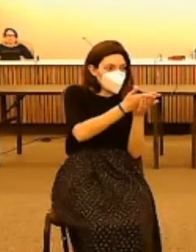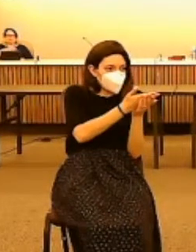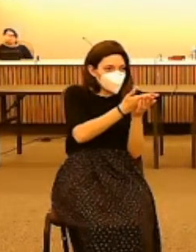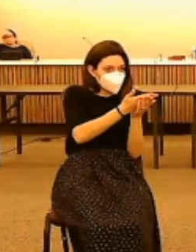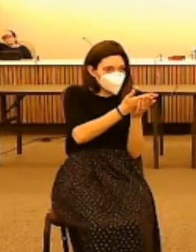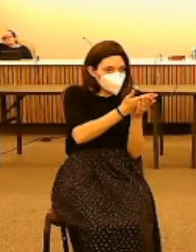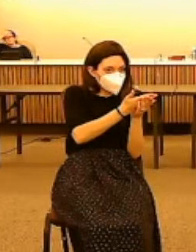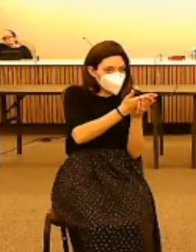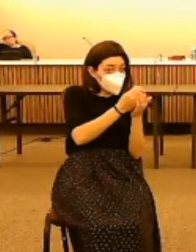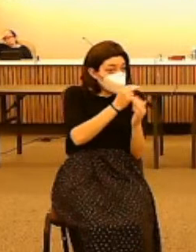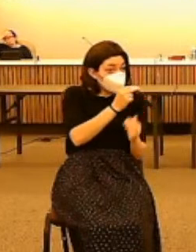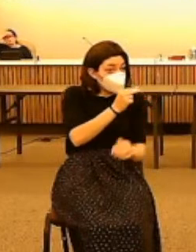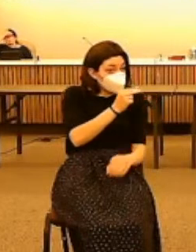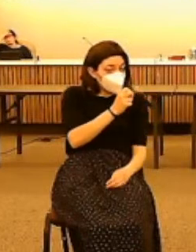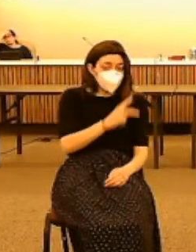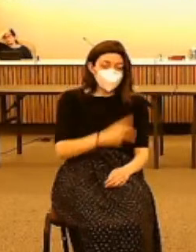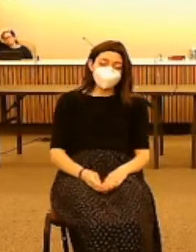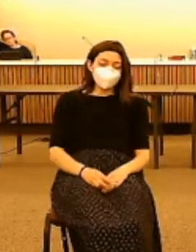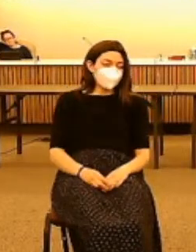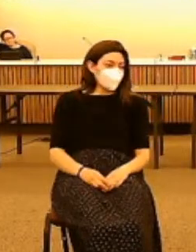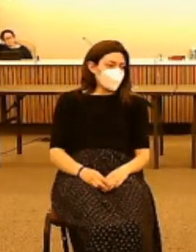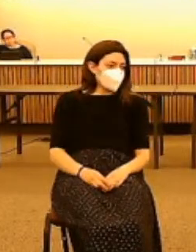okay.